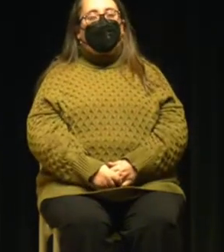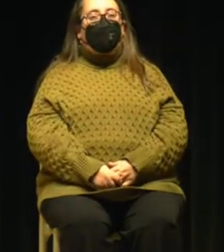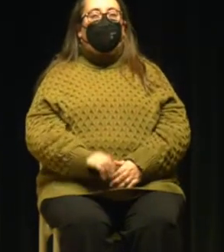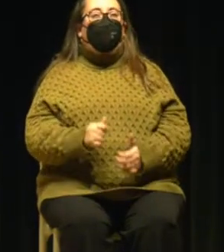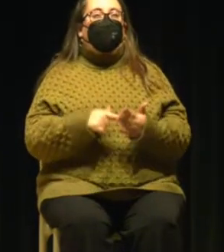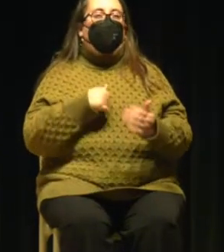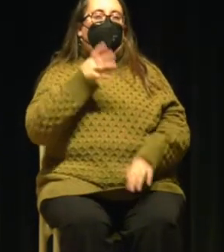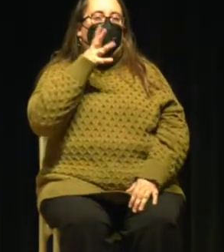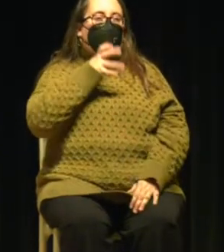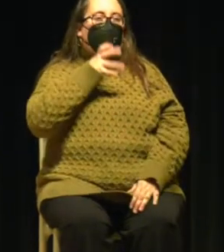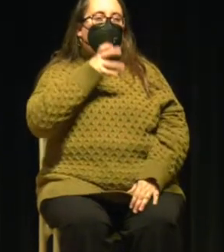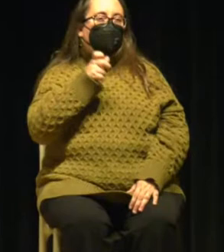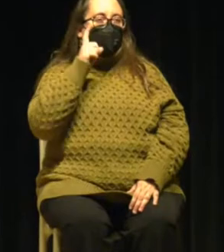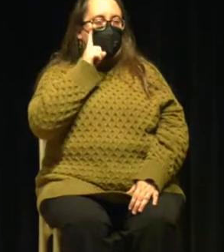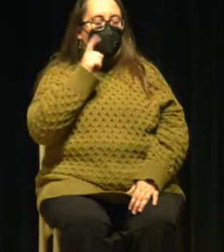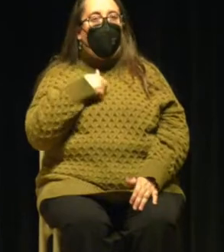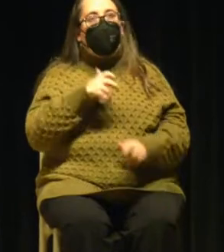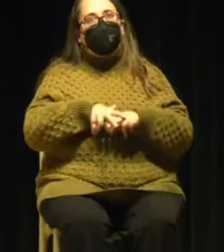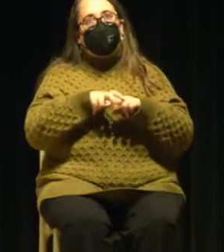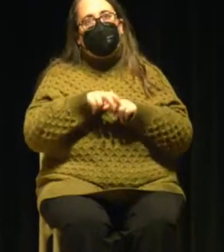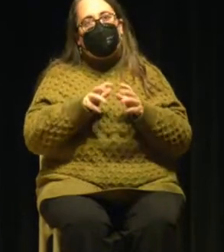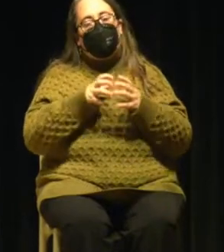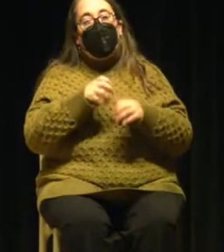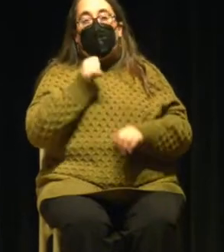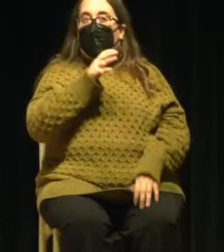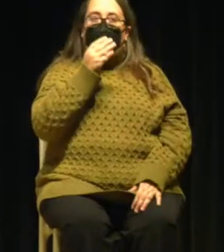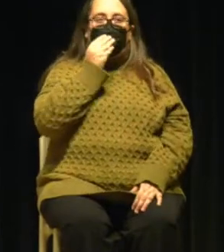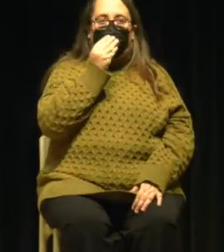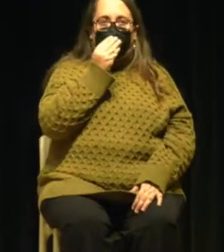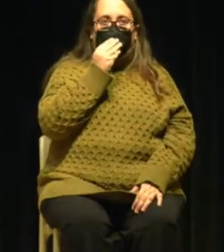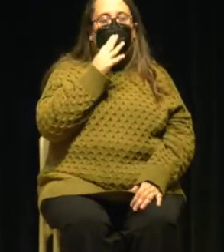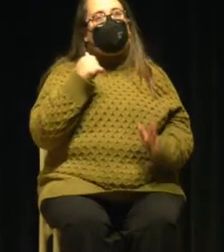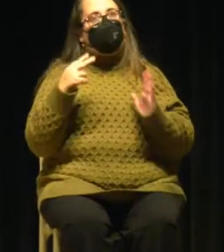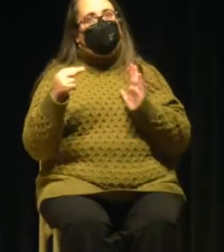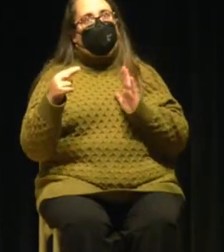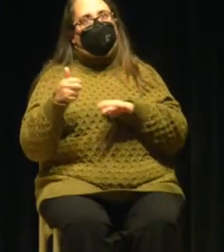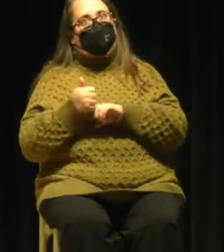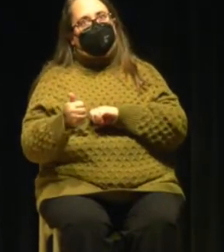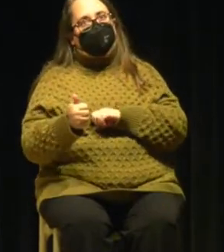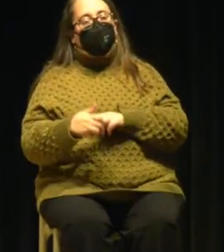That's what my parents thought. I just sat too much. It wasn't the food I was eating. And so